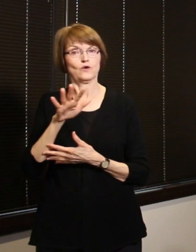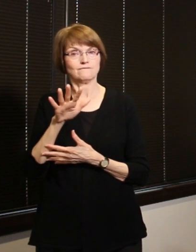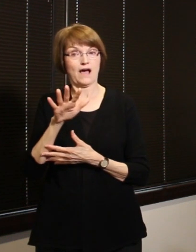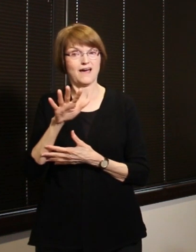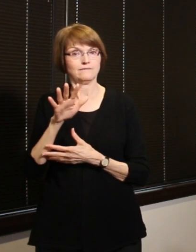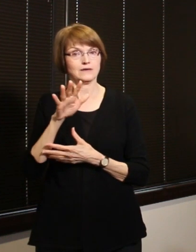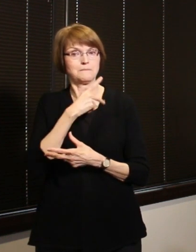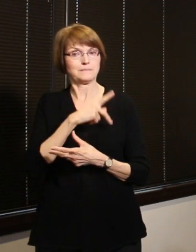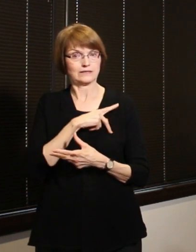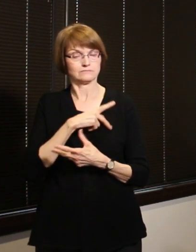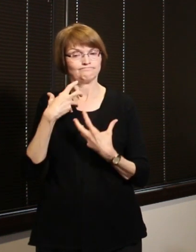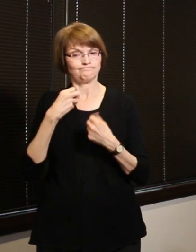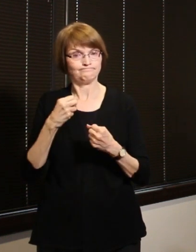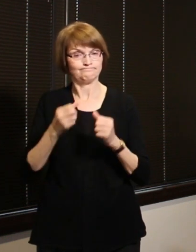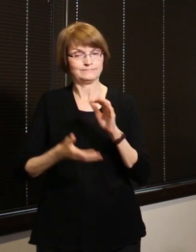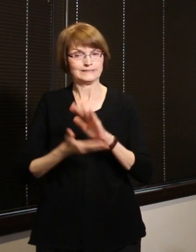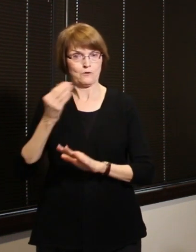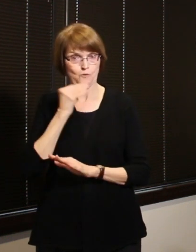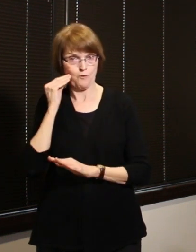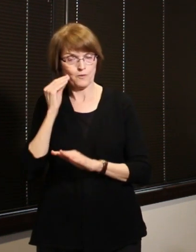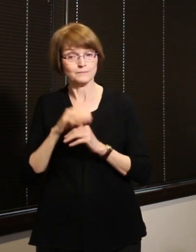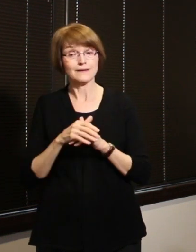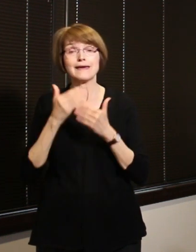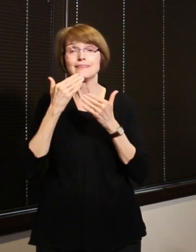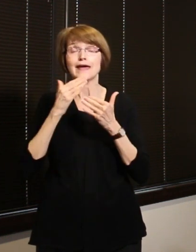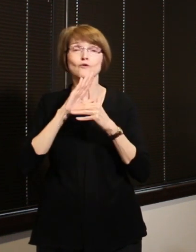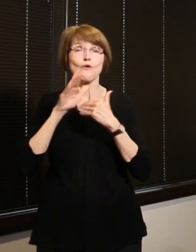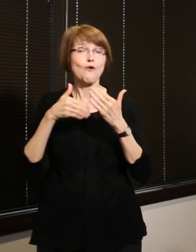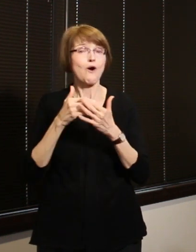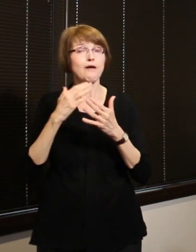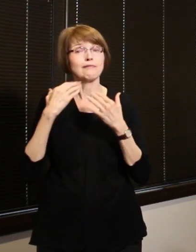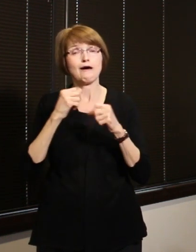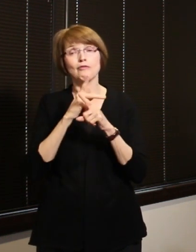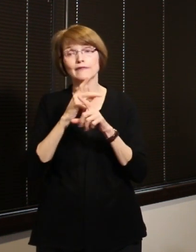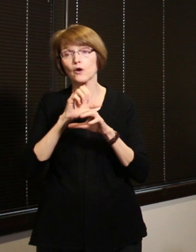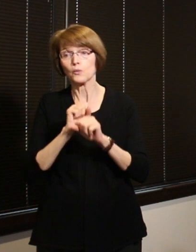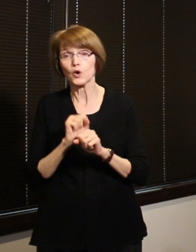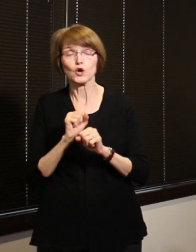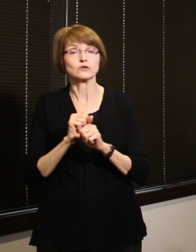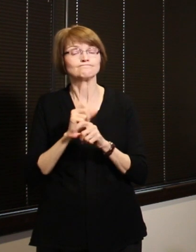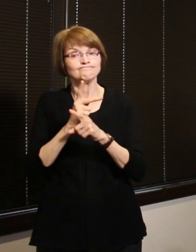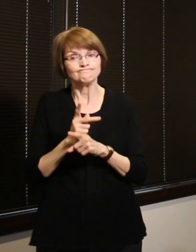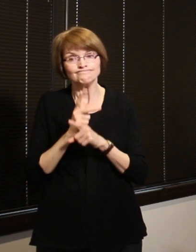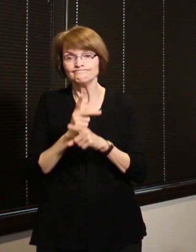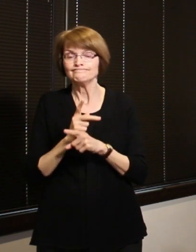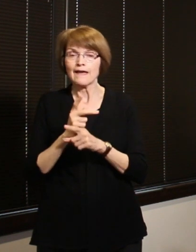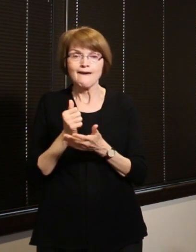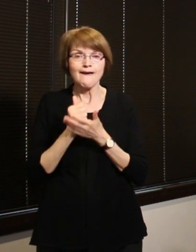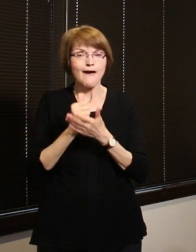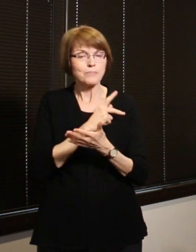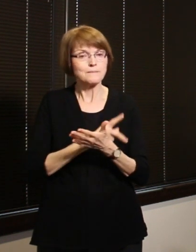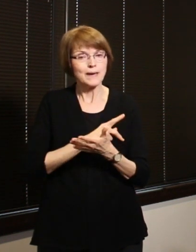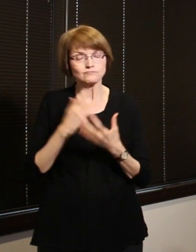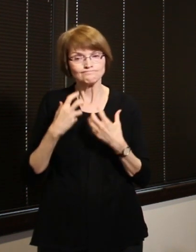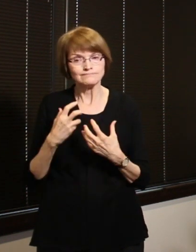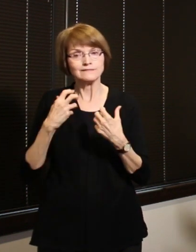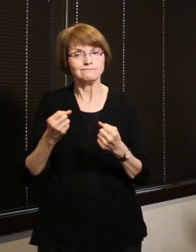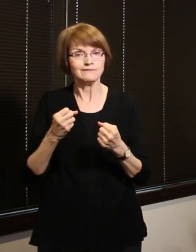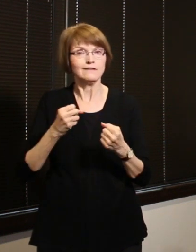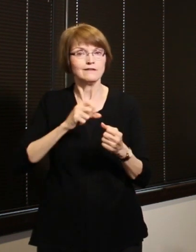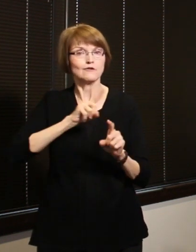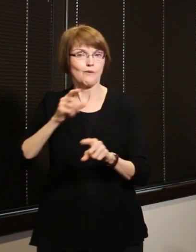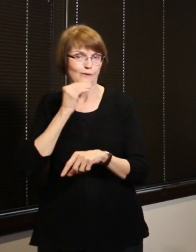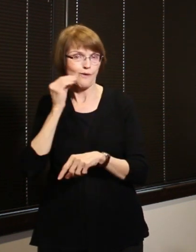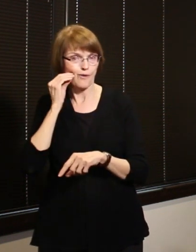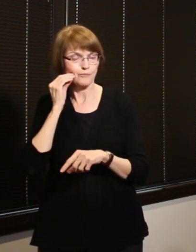1,745. And so again, thank you to all of those healthcare workers who have made these patients get better and been able to go home.